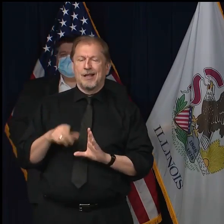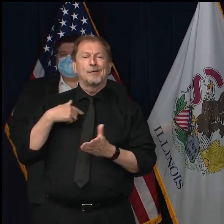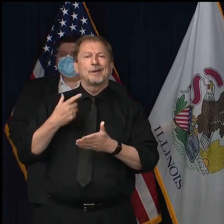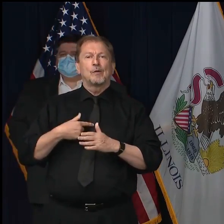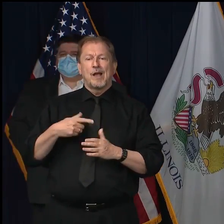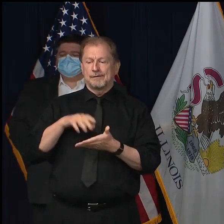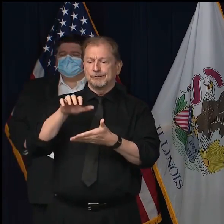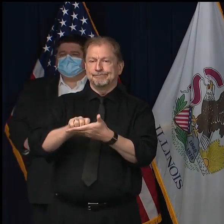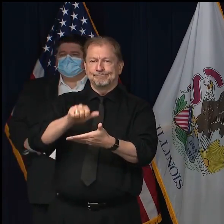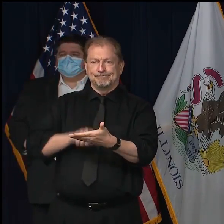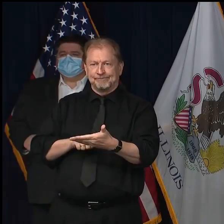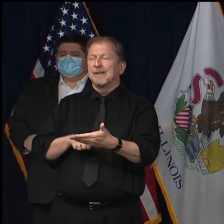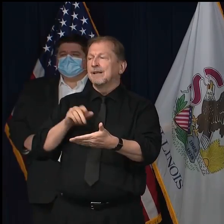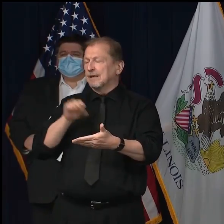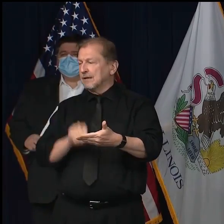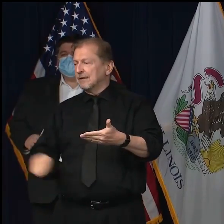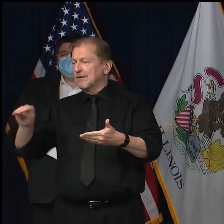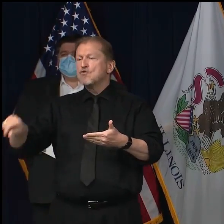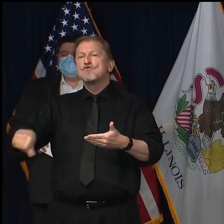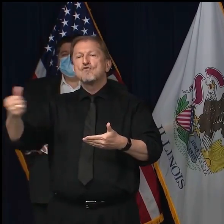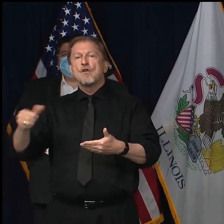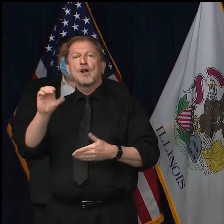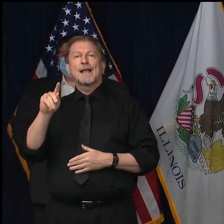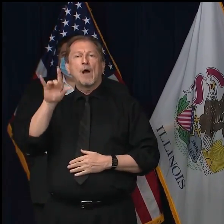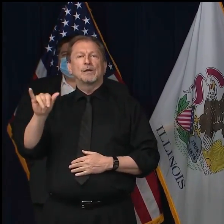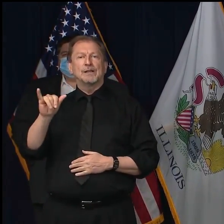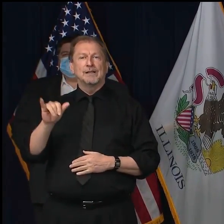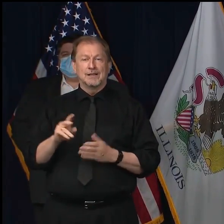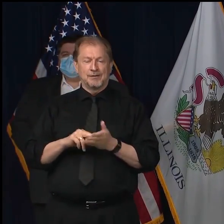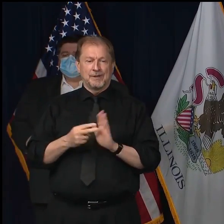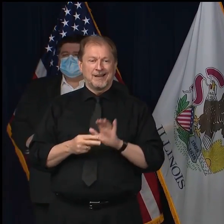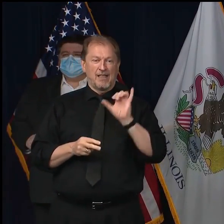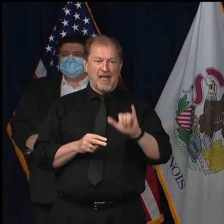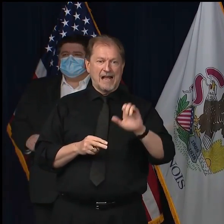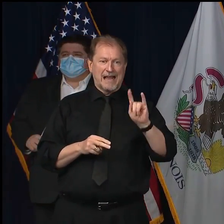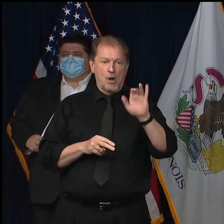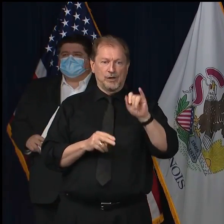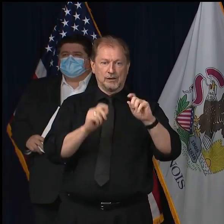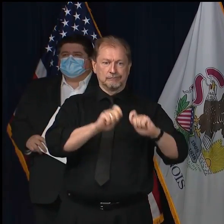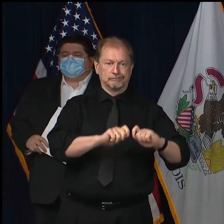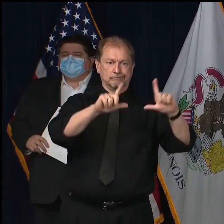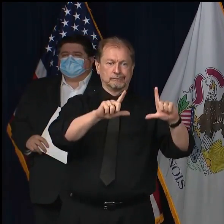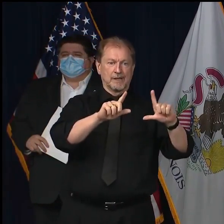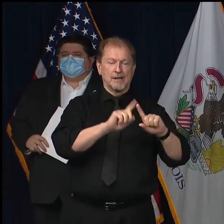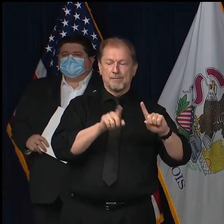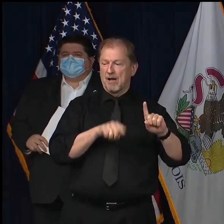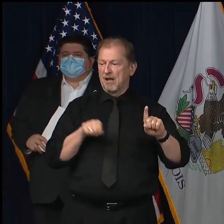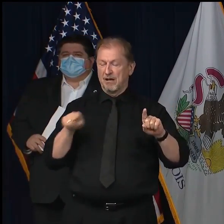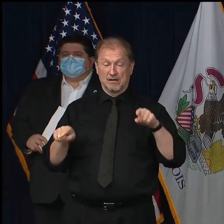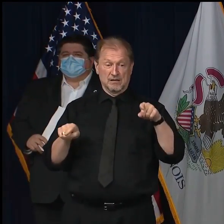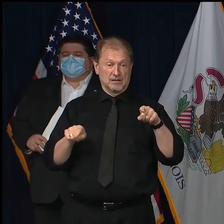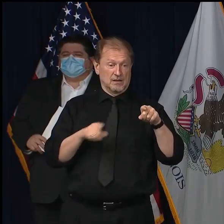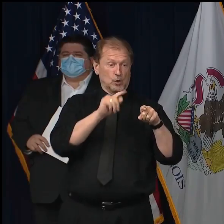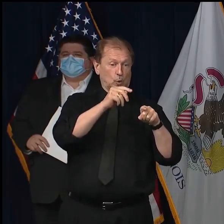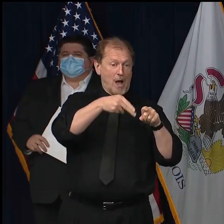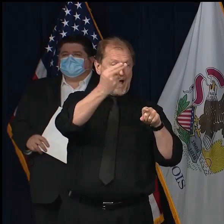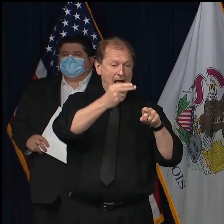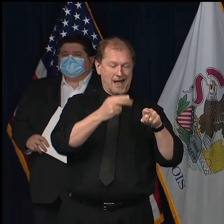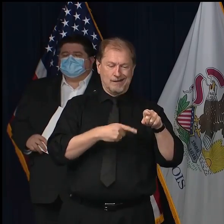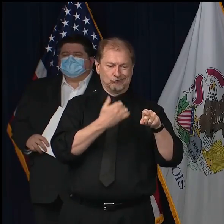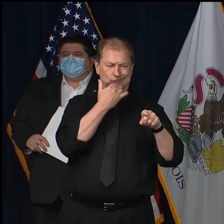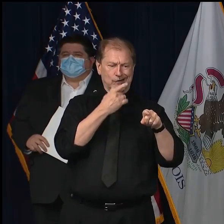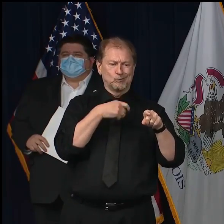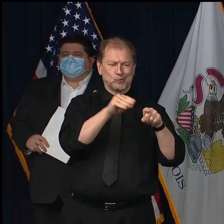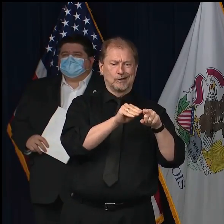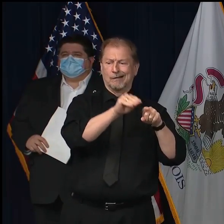is actually a different county. This now means that the number of cases for those two counties, their report totals